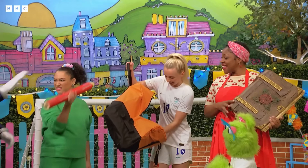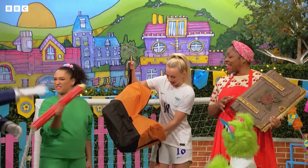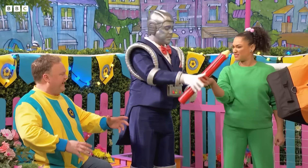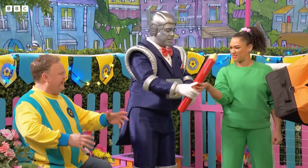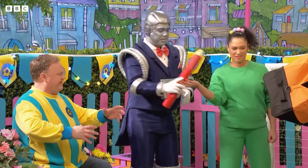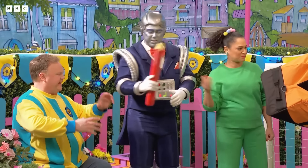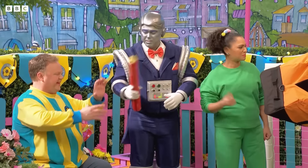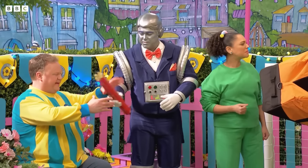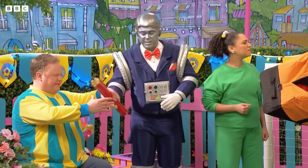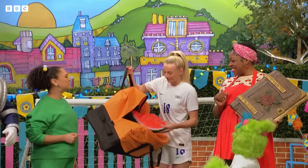Right. Thank you.